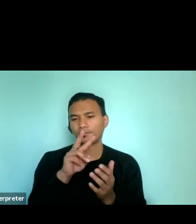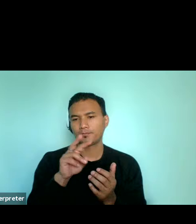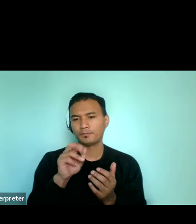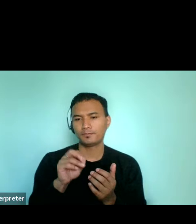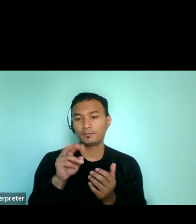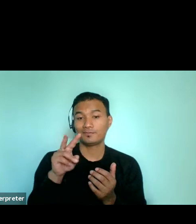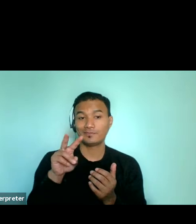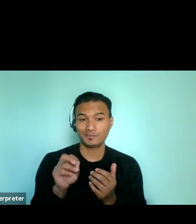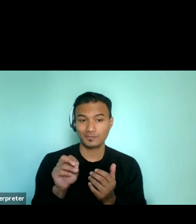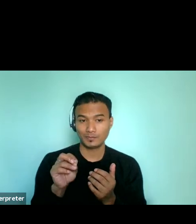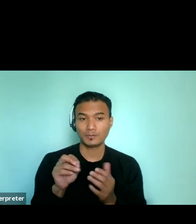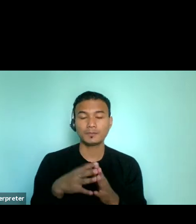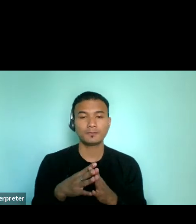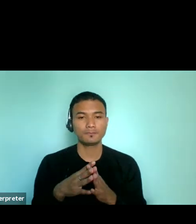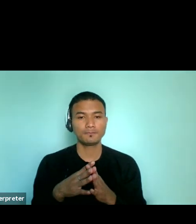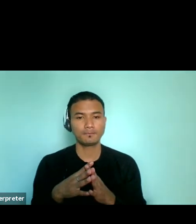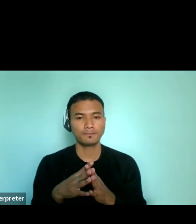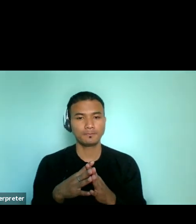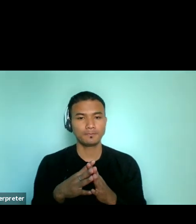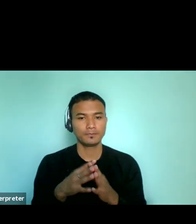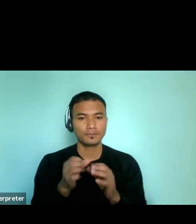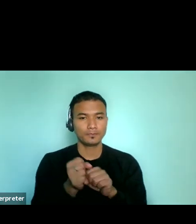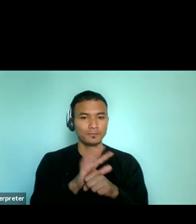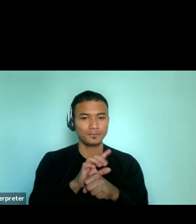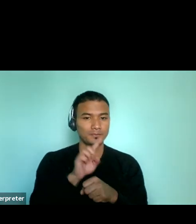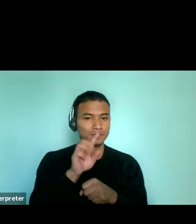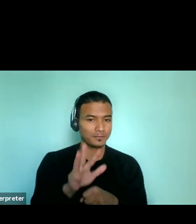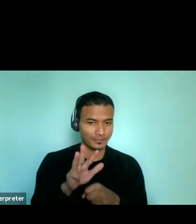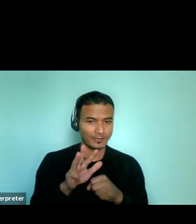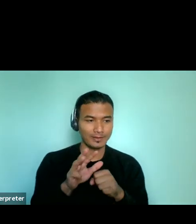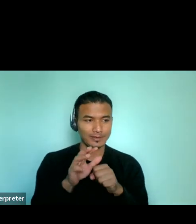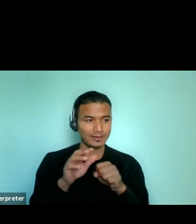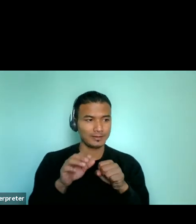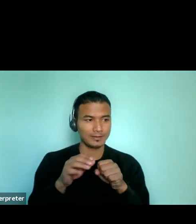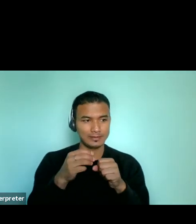2020, the COVID-19